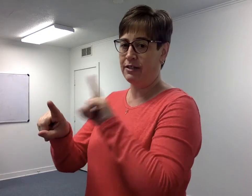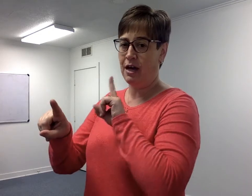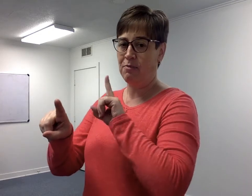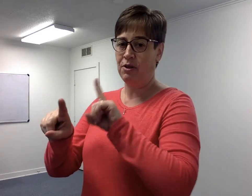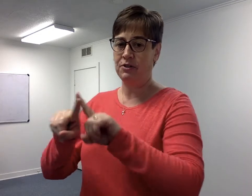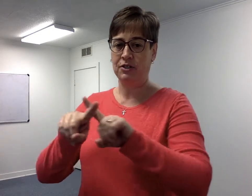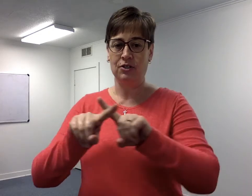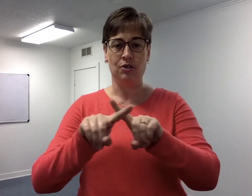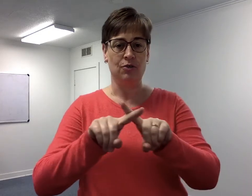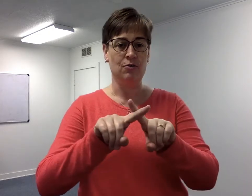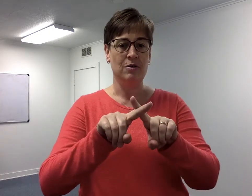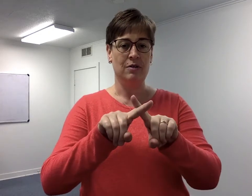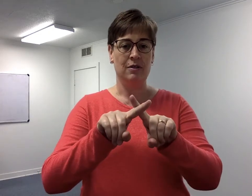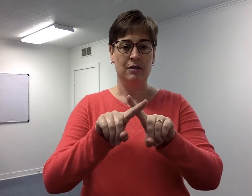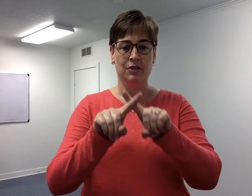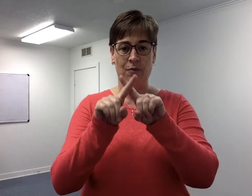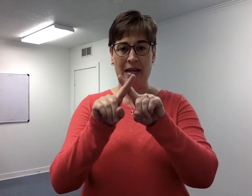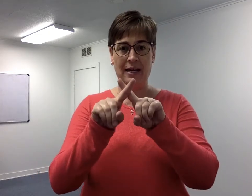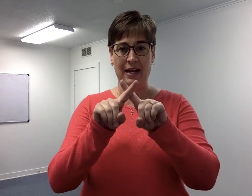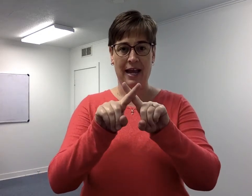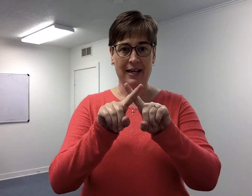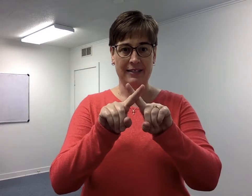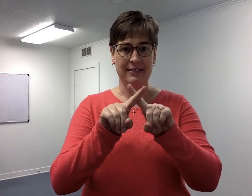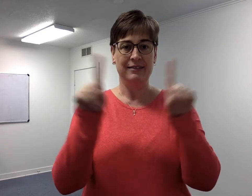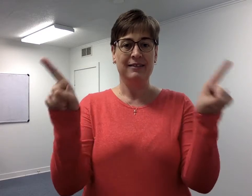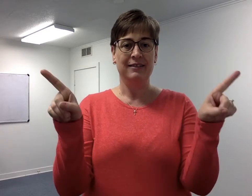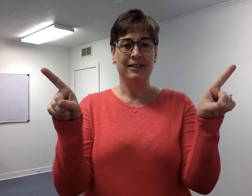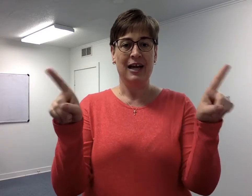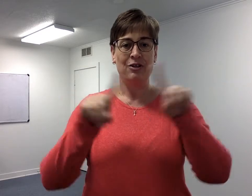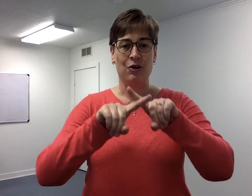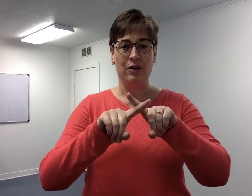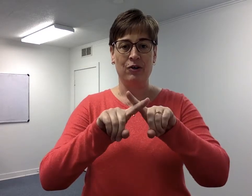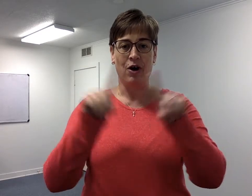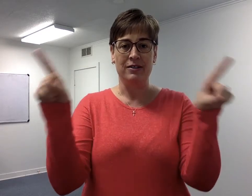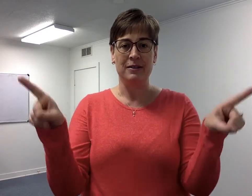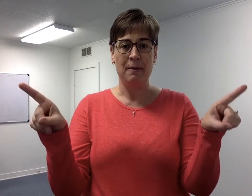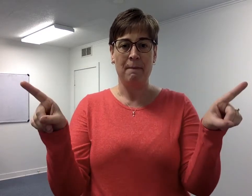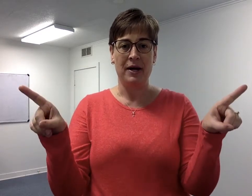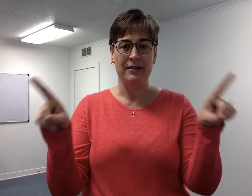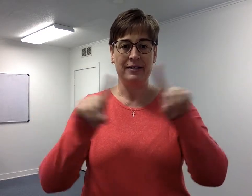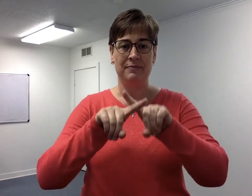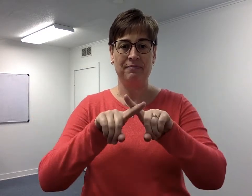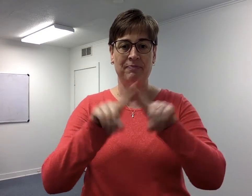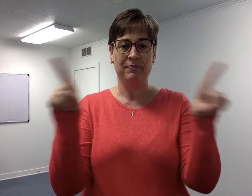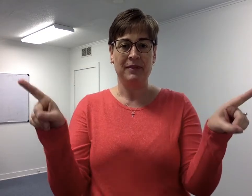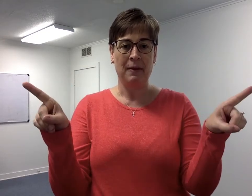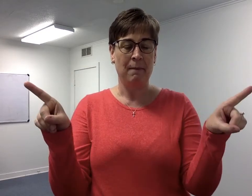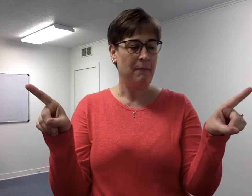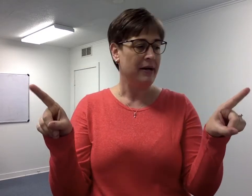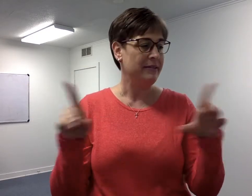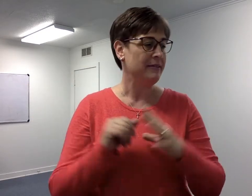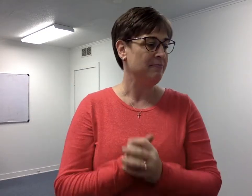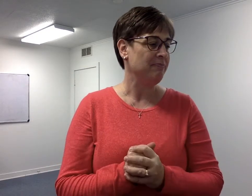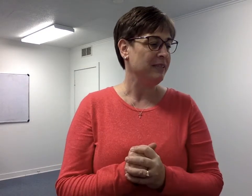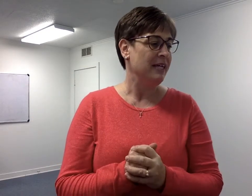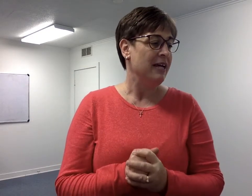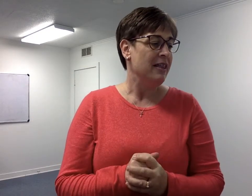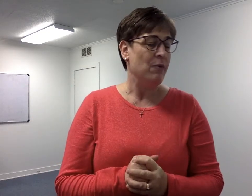top closest to you. So you're making an X, and you're going across. But. But. Then we